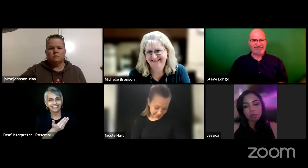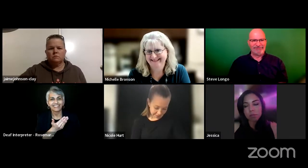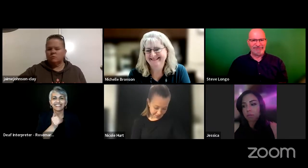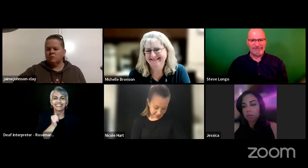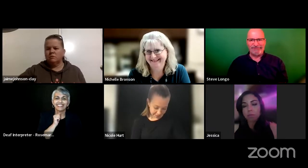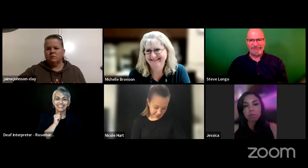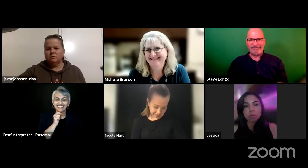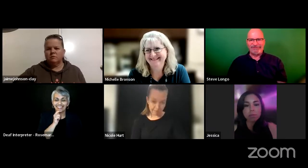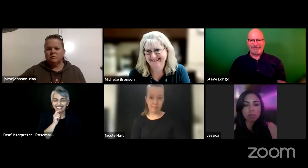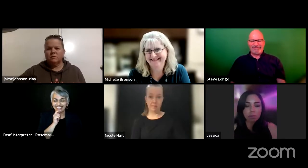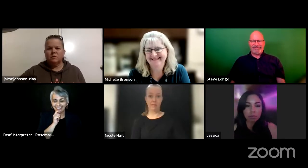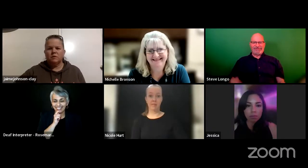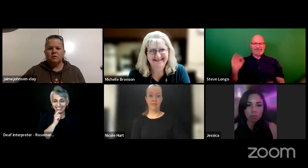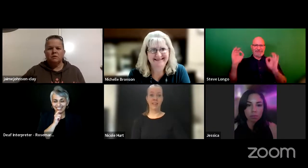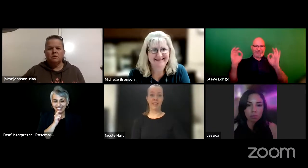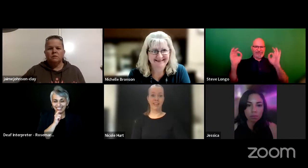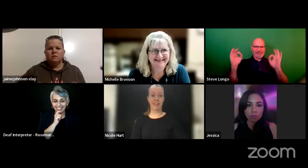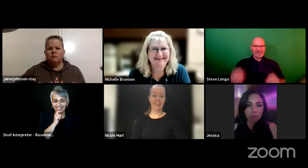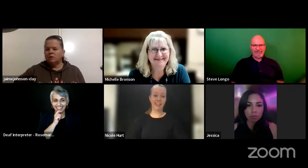p.m.